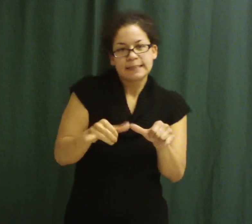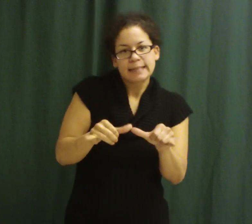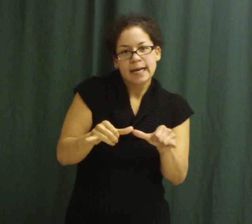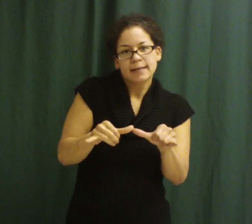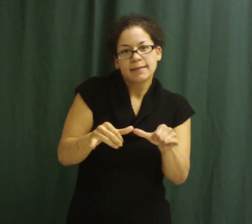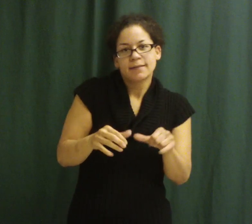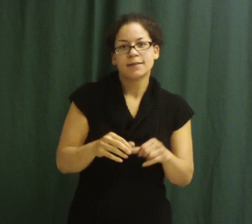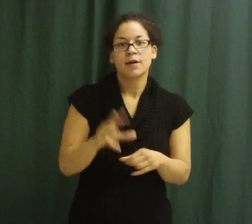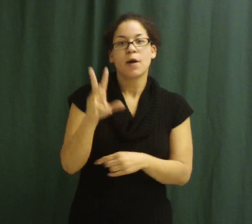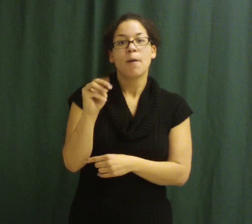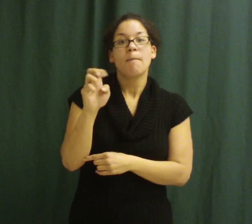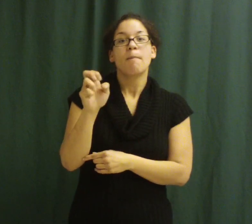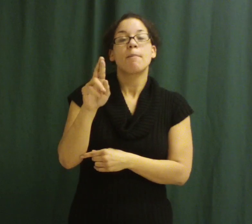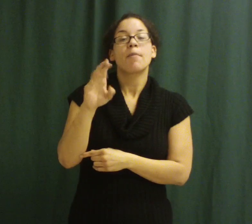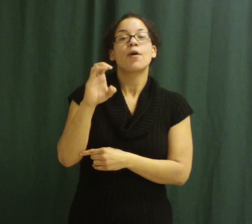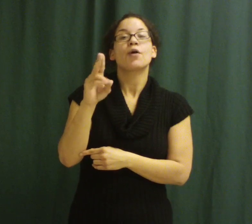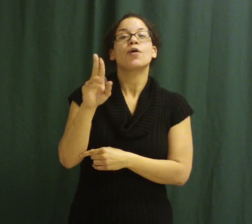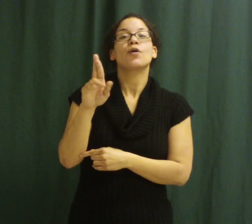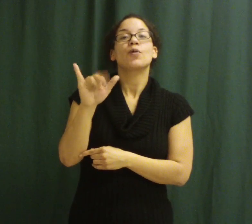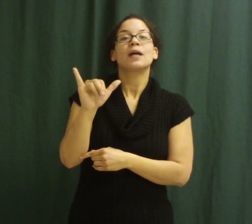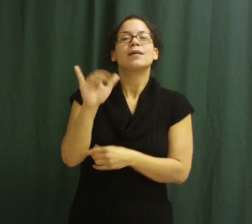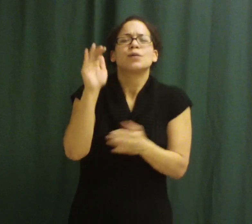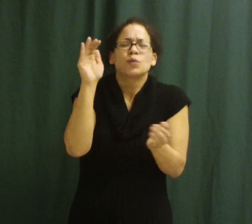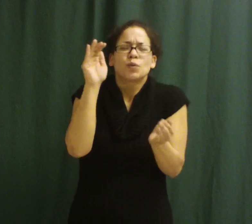and Mercury is the smallest.